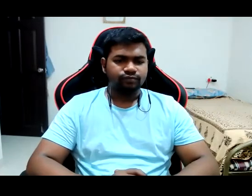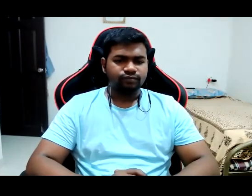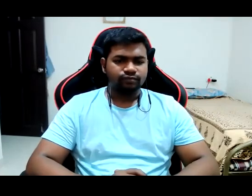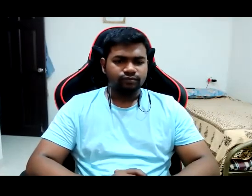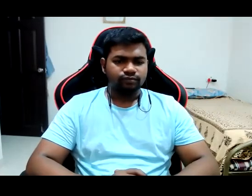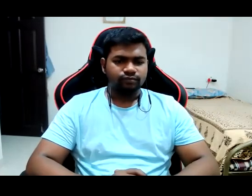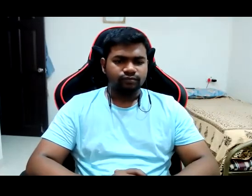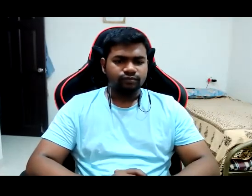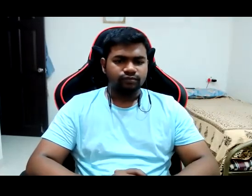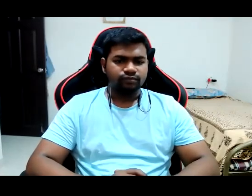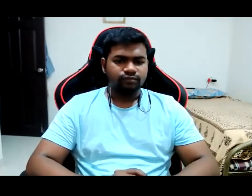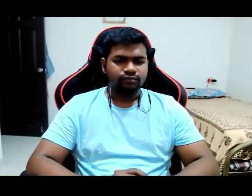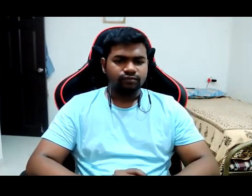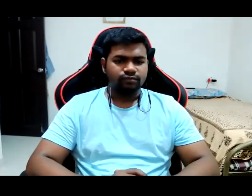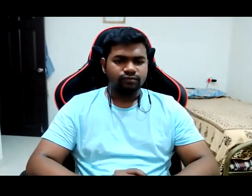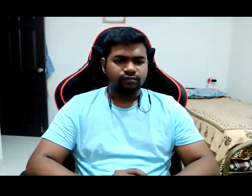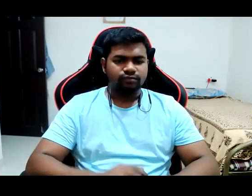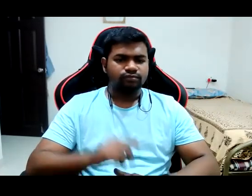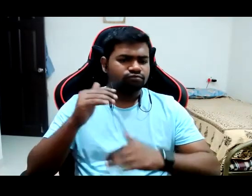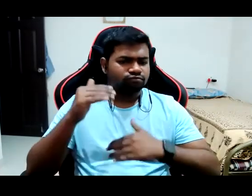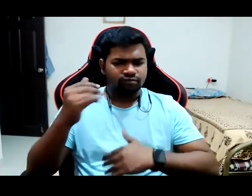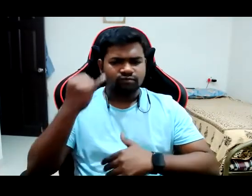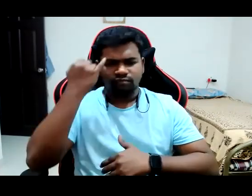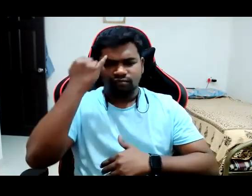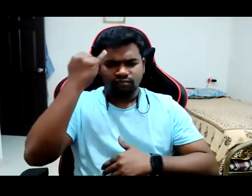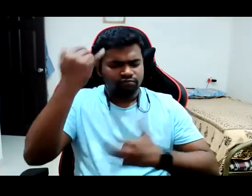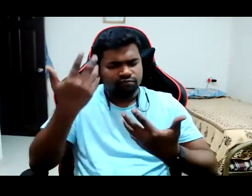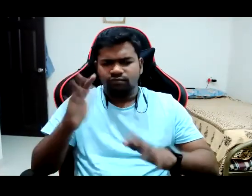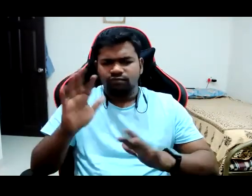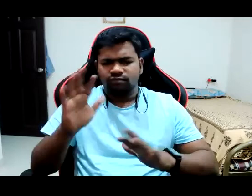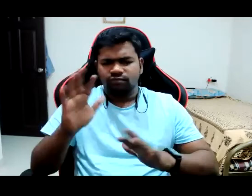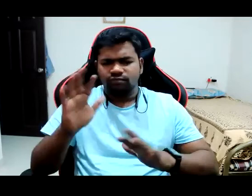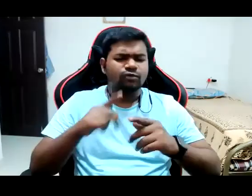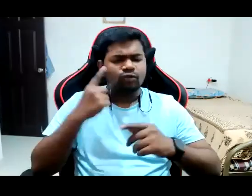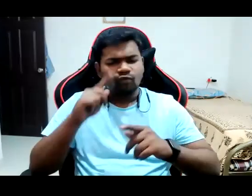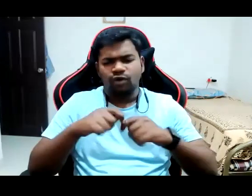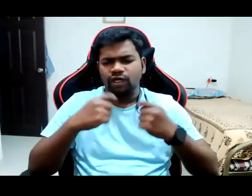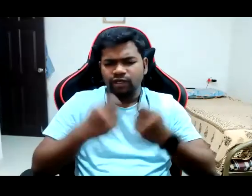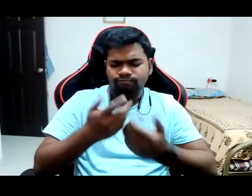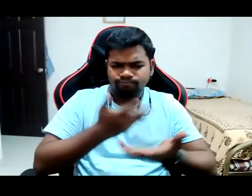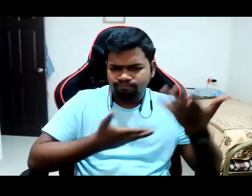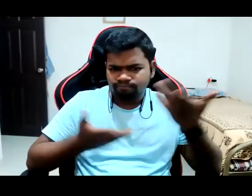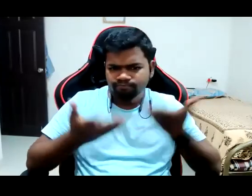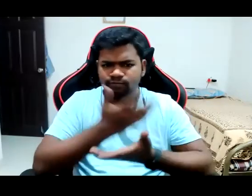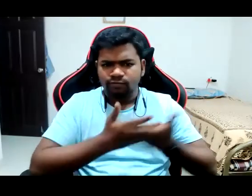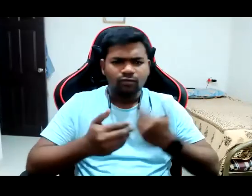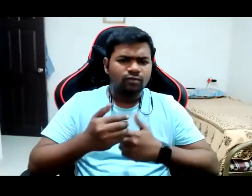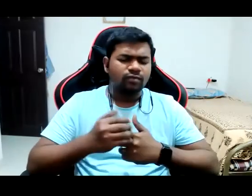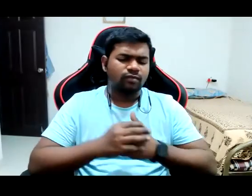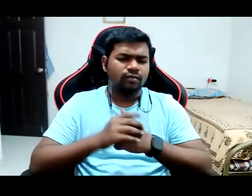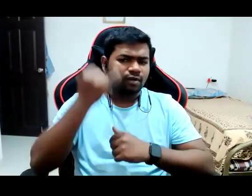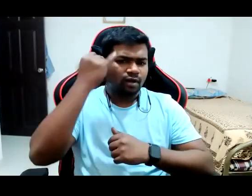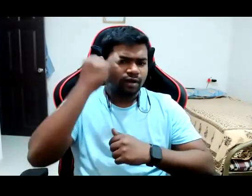the projects. Well, there is no such thing as ideas, right? So I mean, it's for the team to figure out the ideas